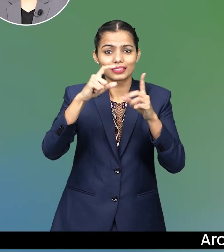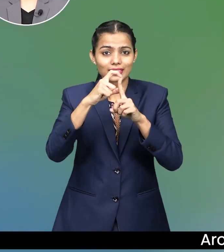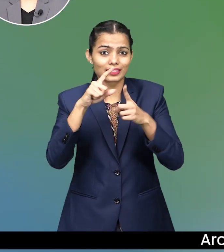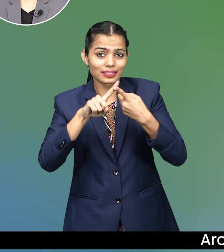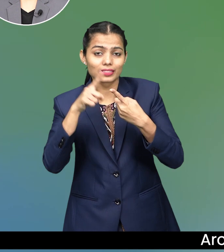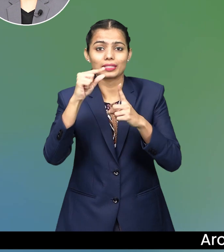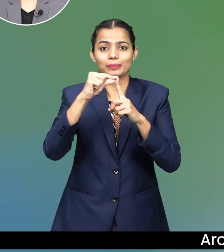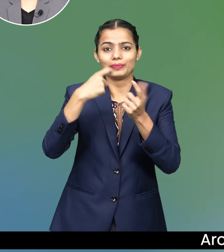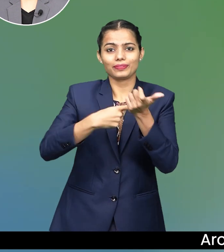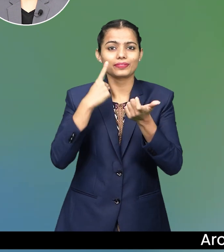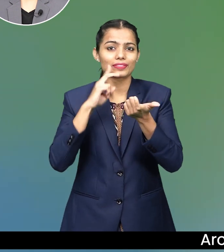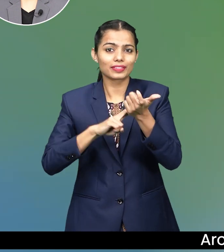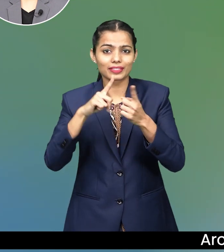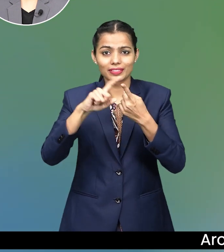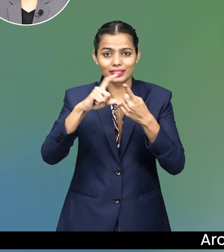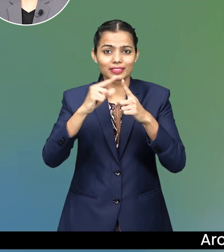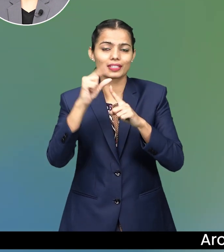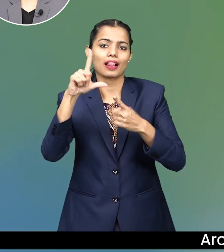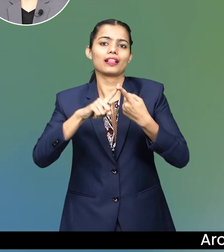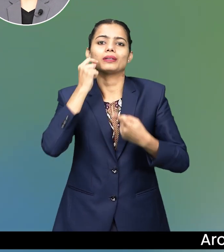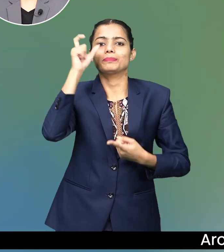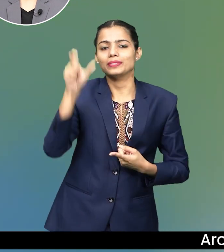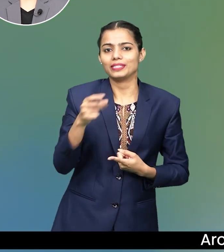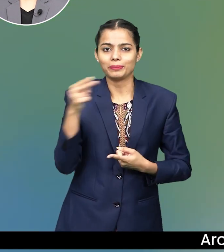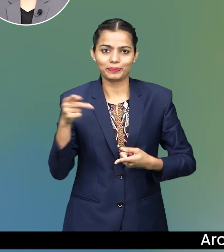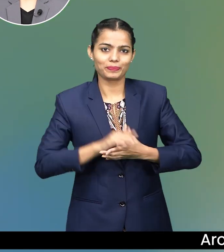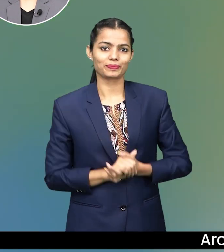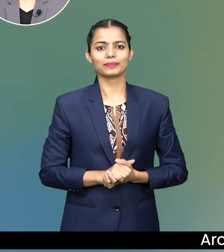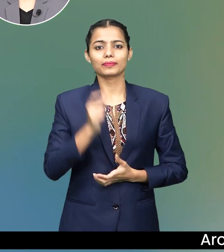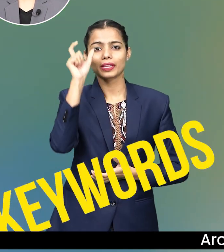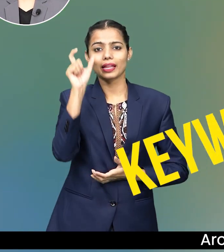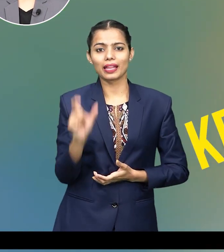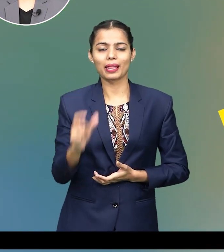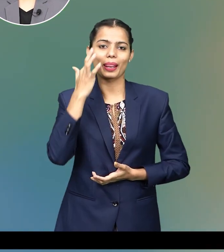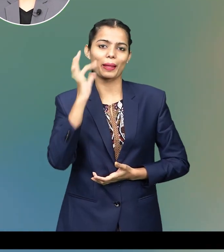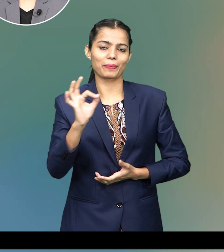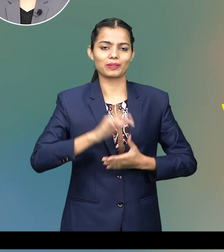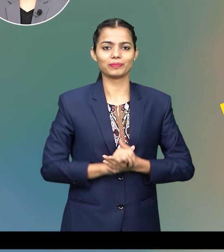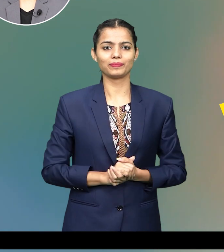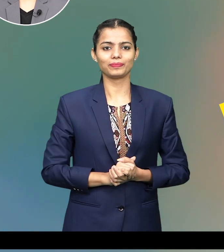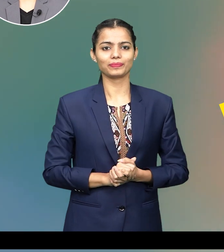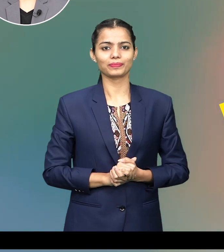keywords